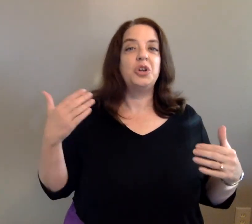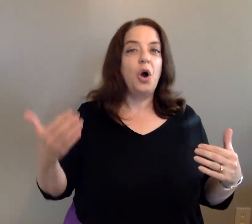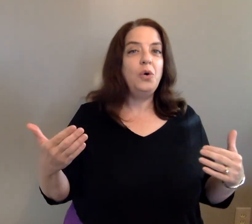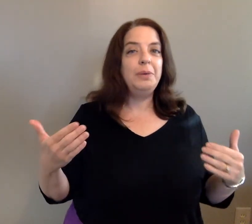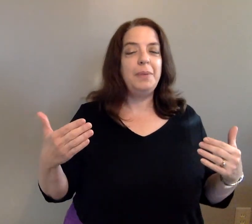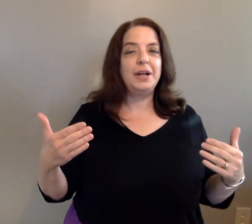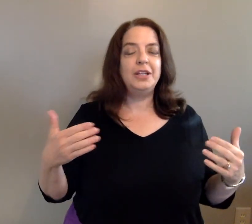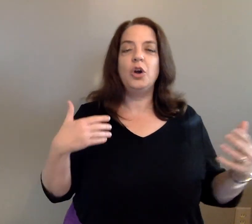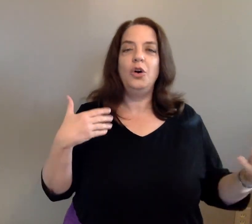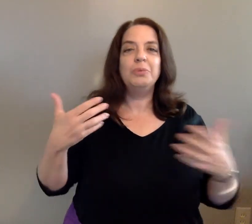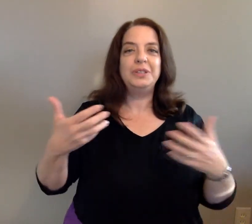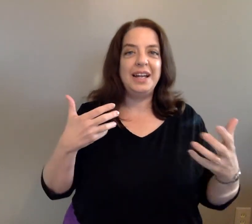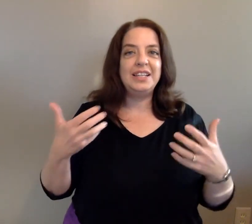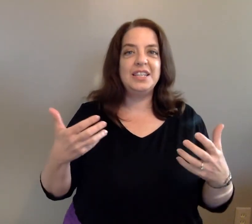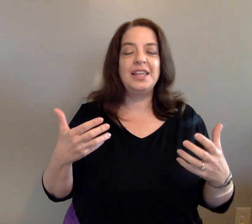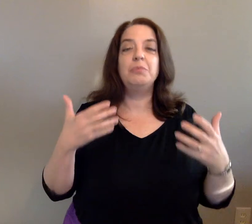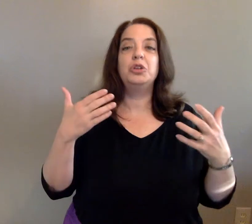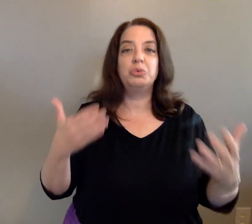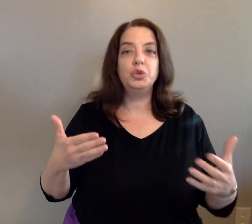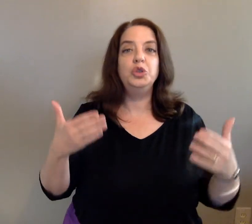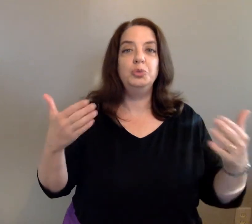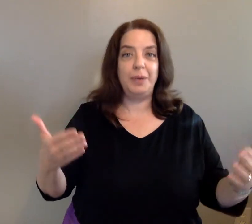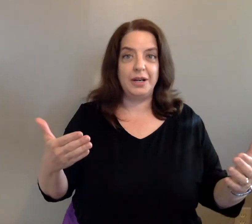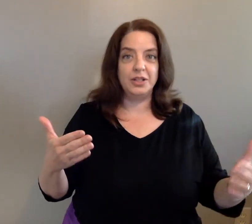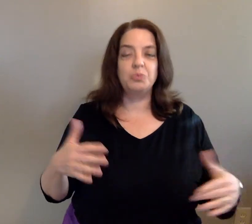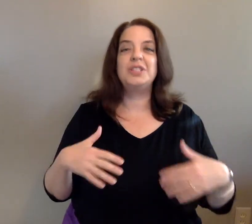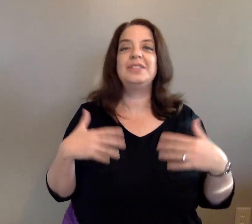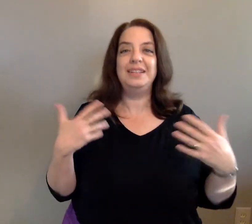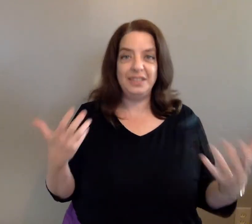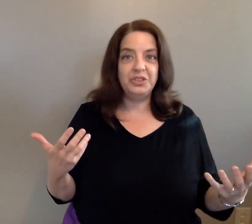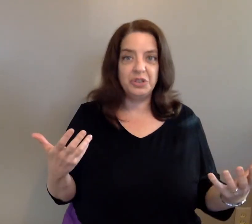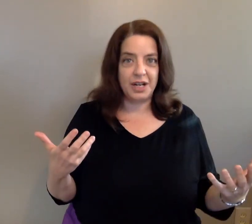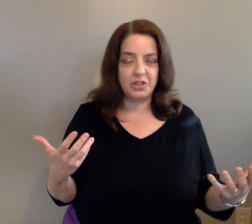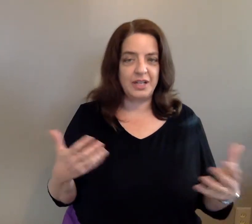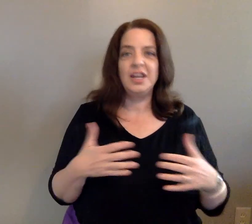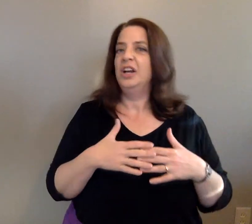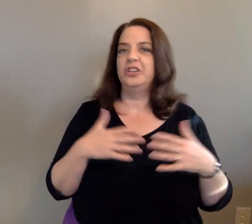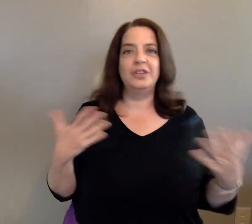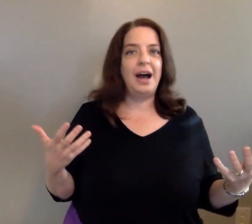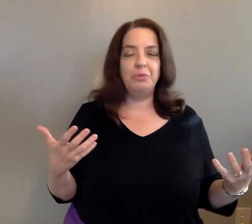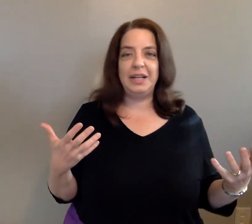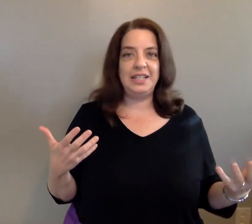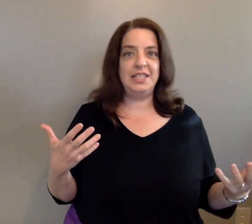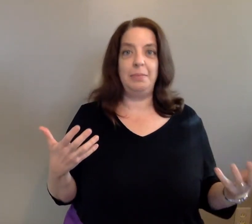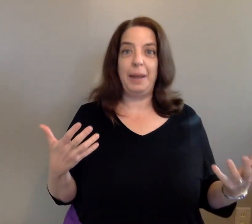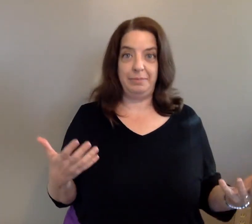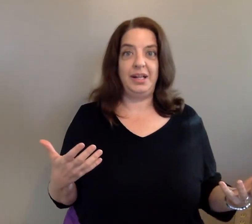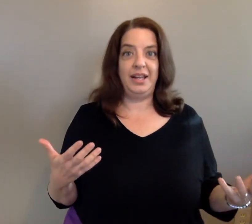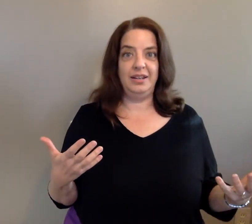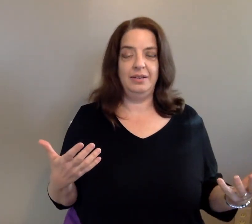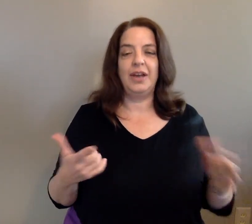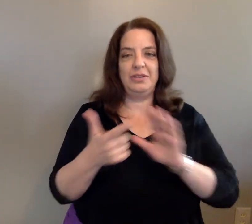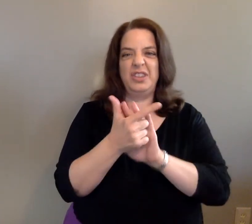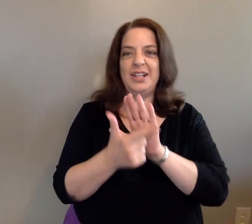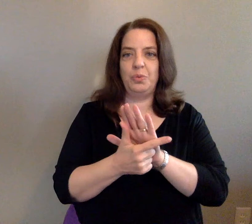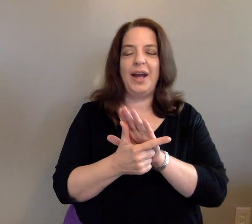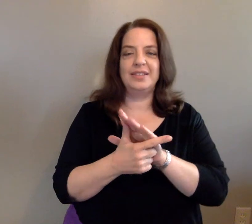only related to them through marriage, which is a legal contract. You're not related to them by blood. Okay, so that's why it's the